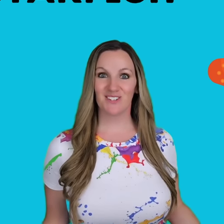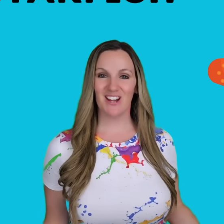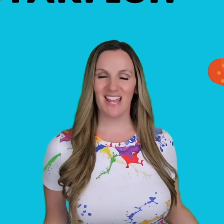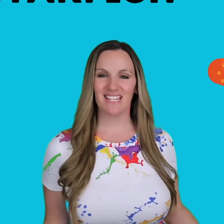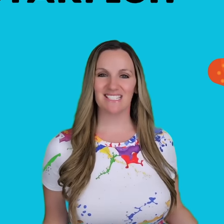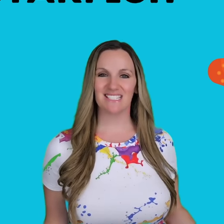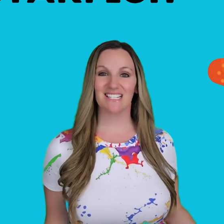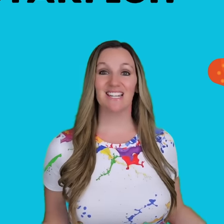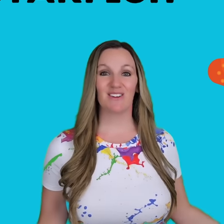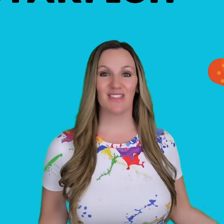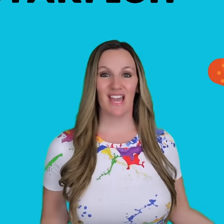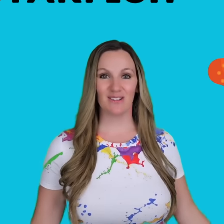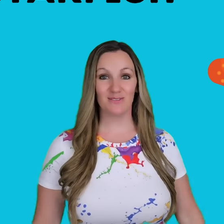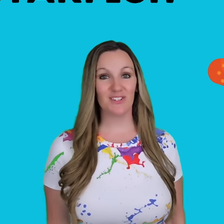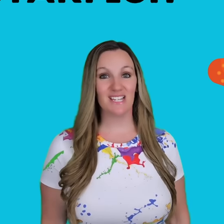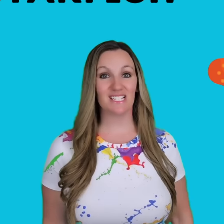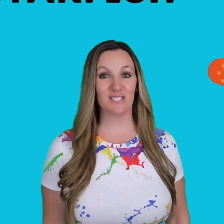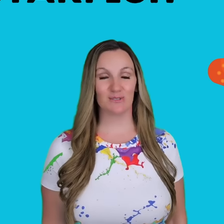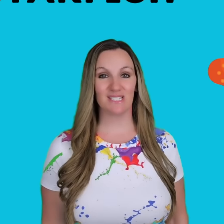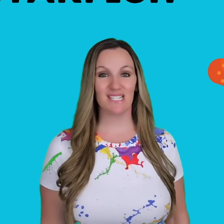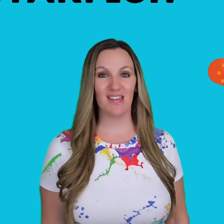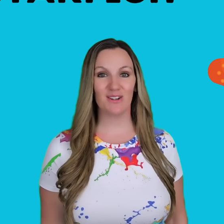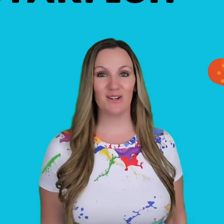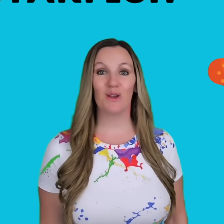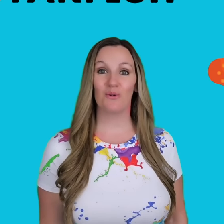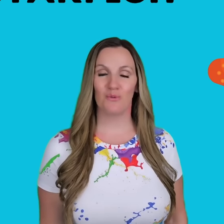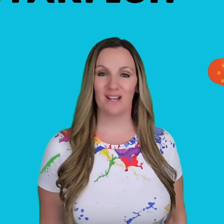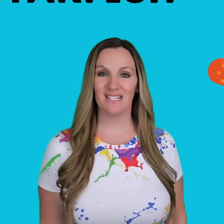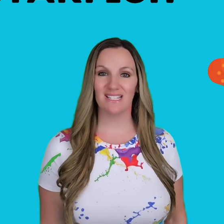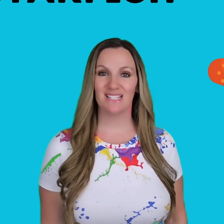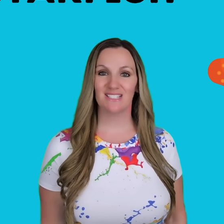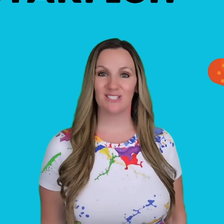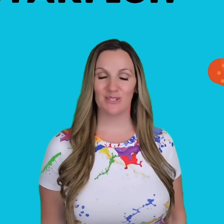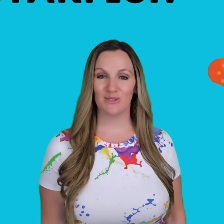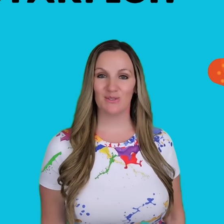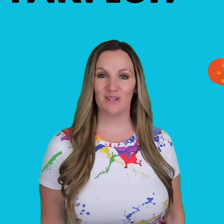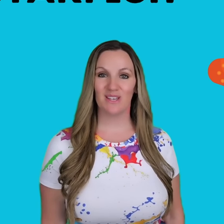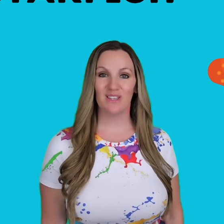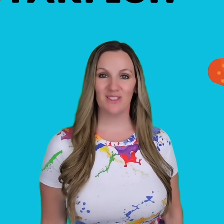Great! Now on the count of three, let's do it together. One, two, three.